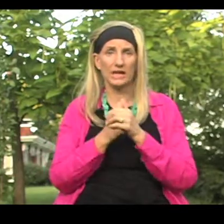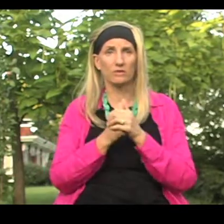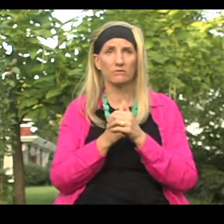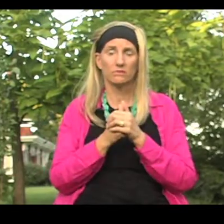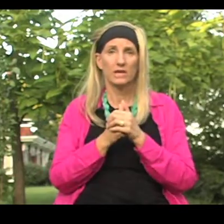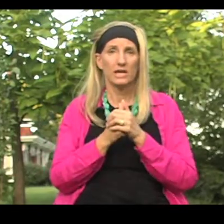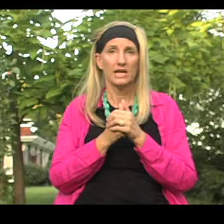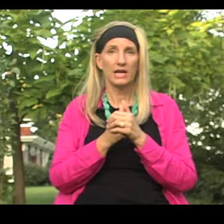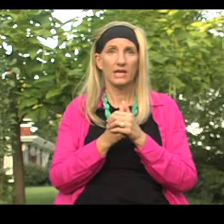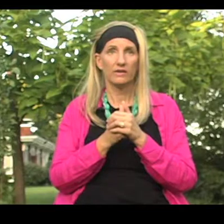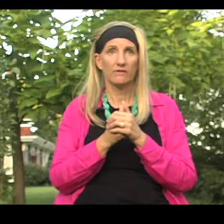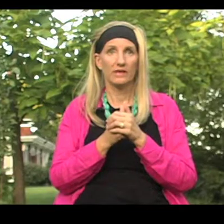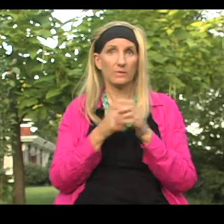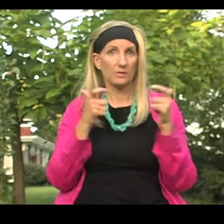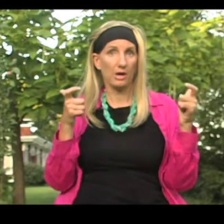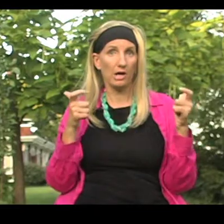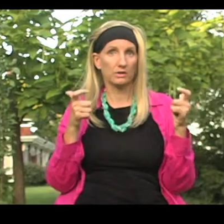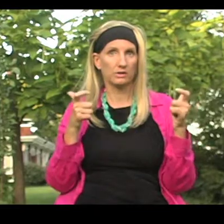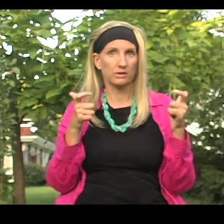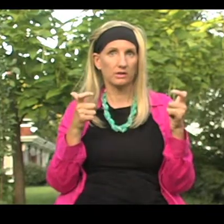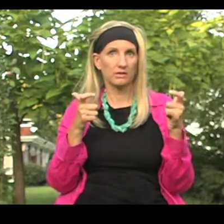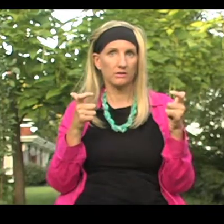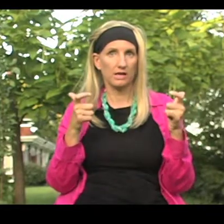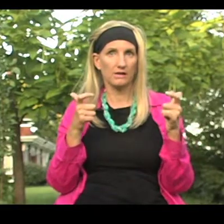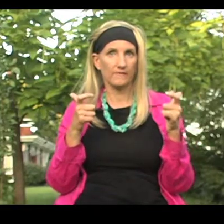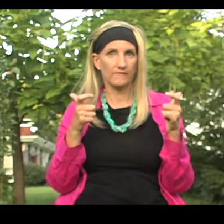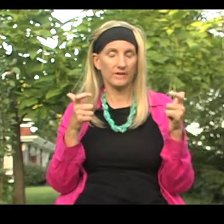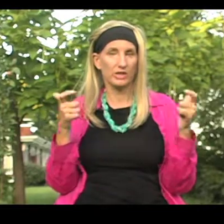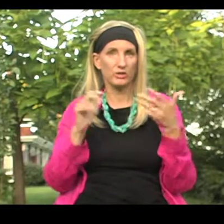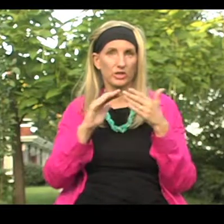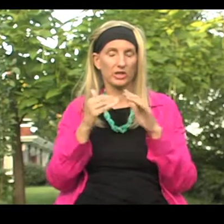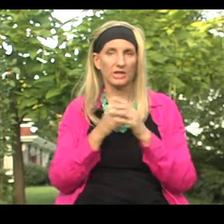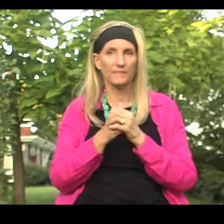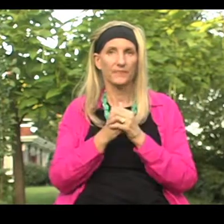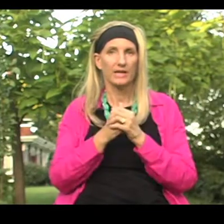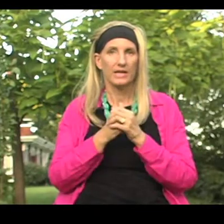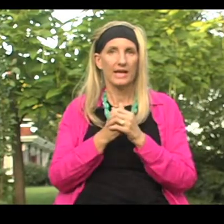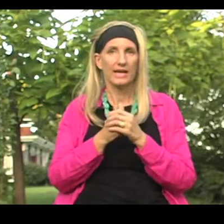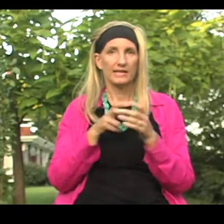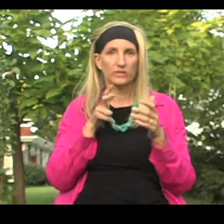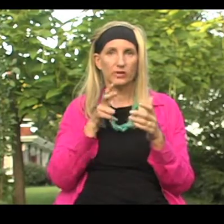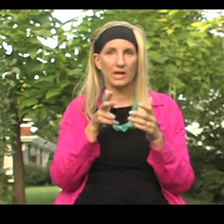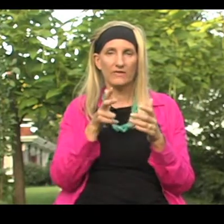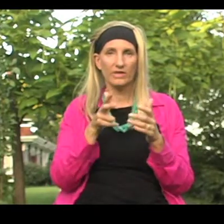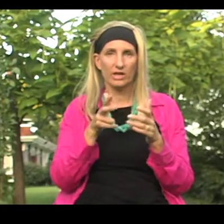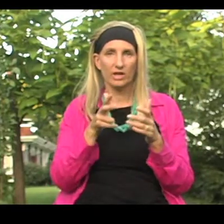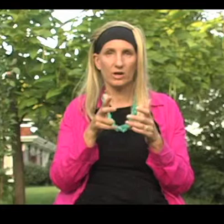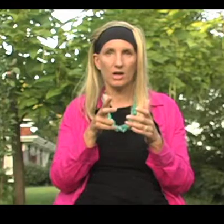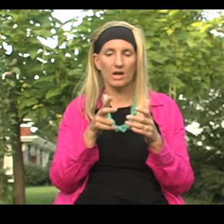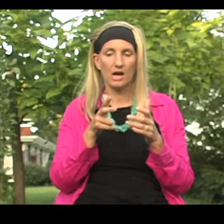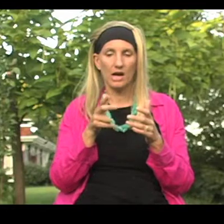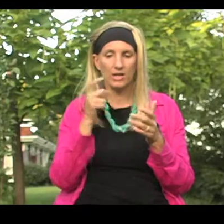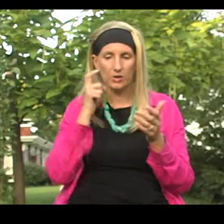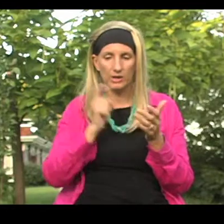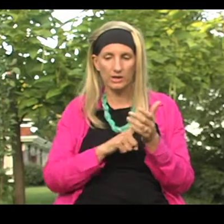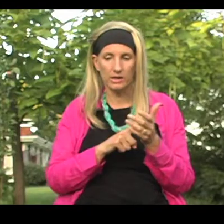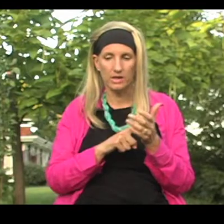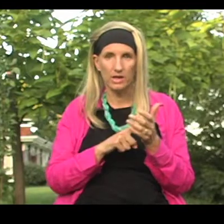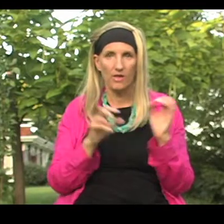town that was a part of a huge city. And as I was driving there, I noted that